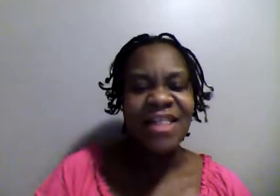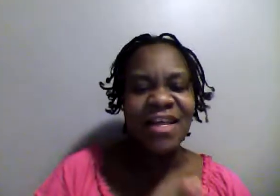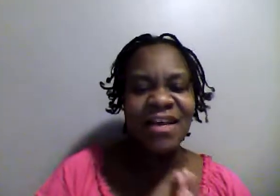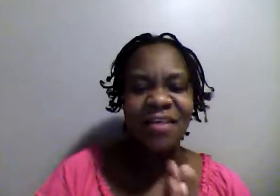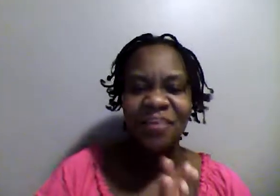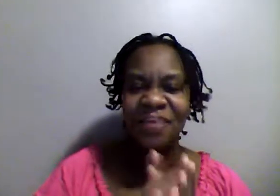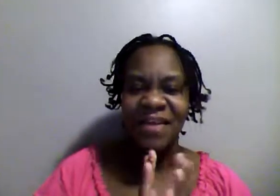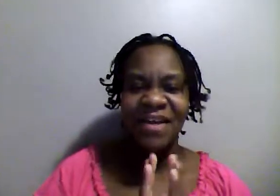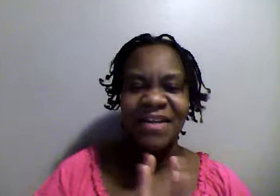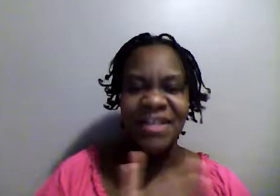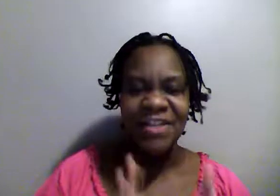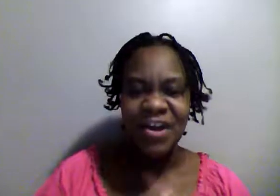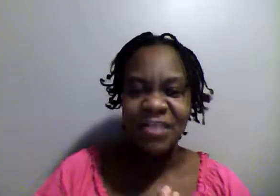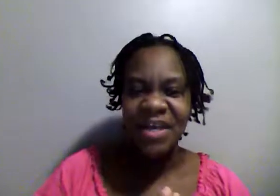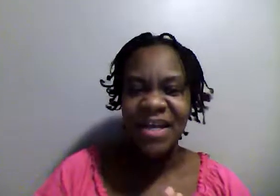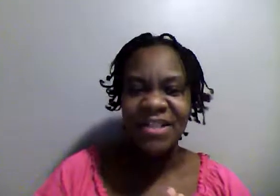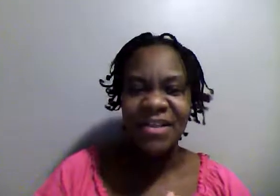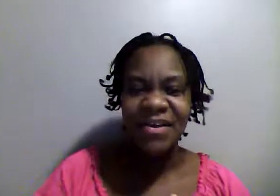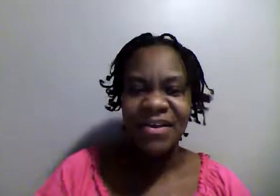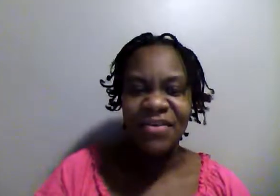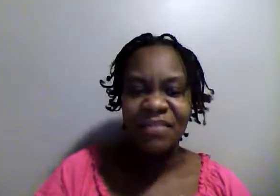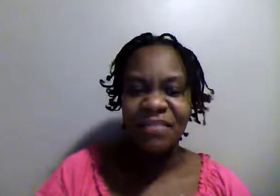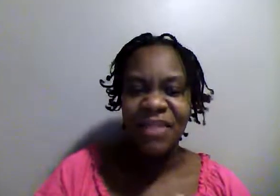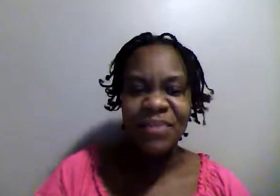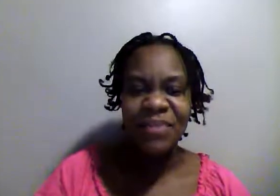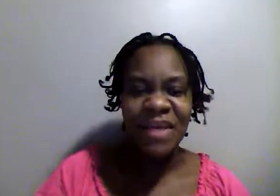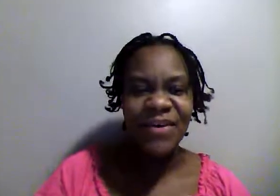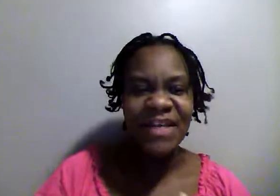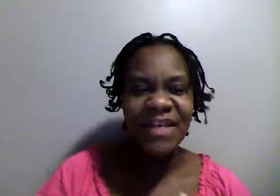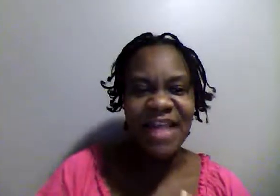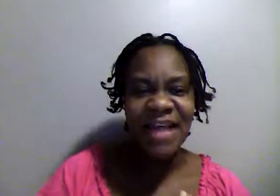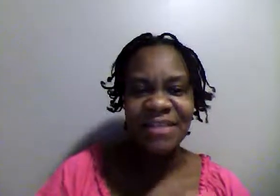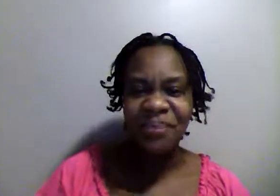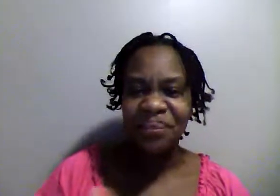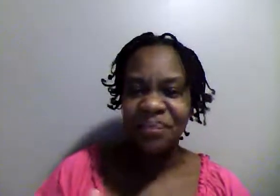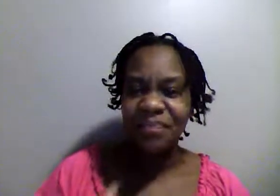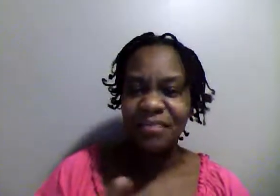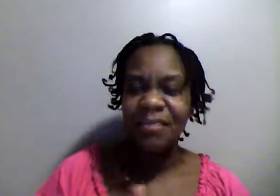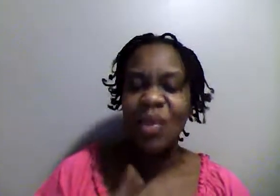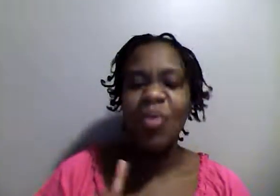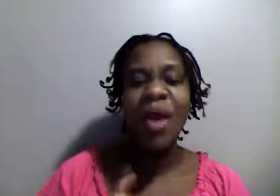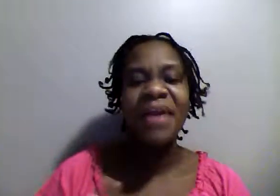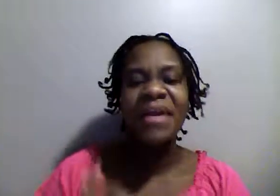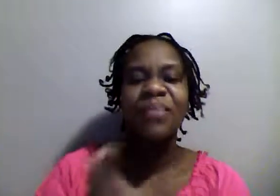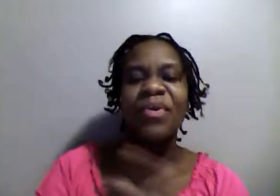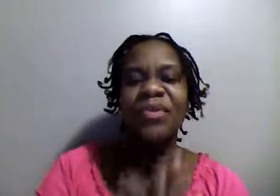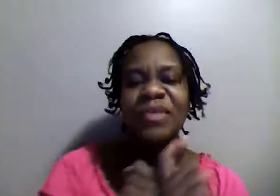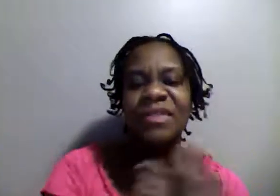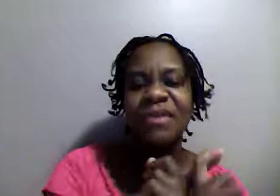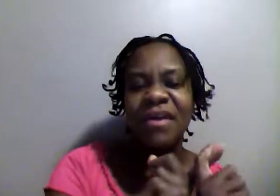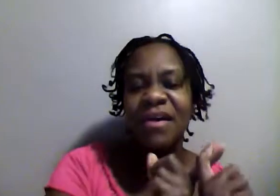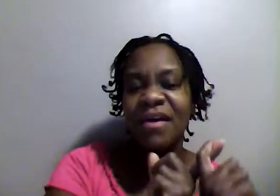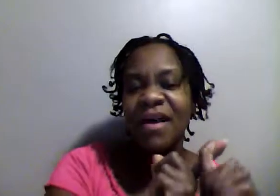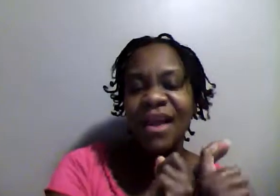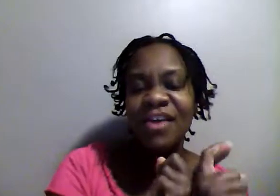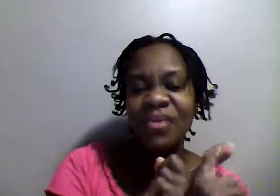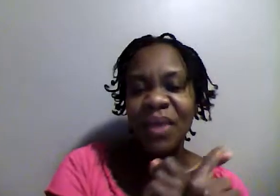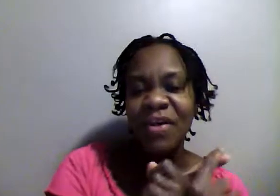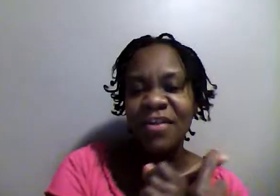the determinate tomato is that one, it produces a lot quicker